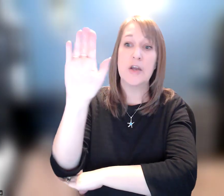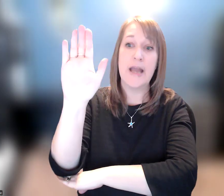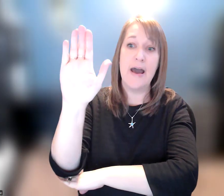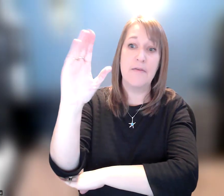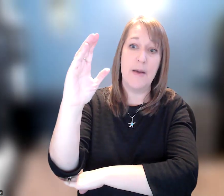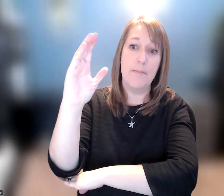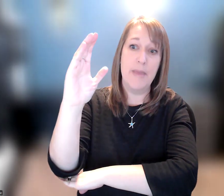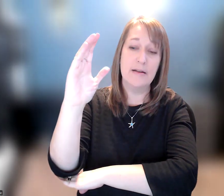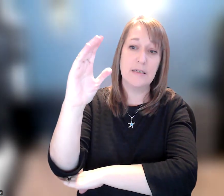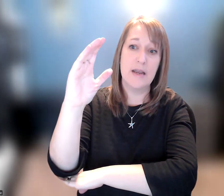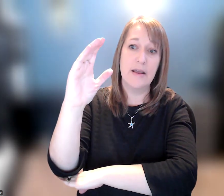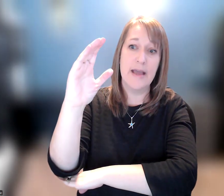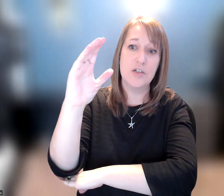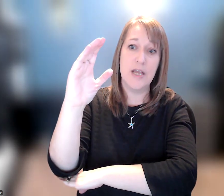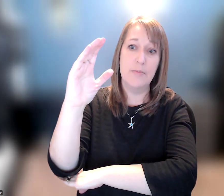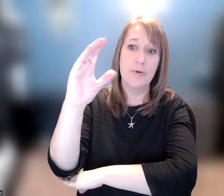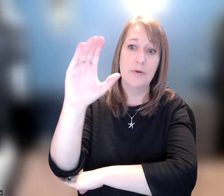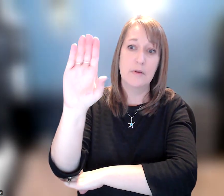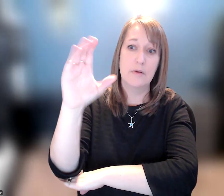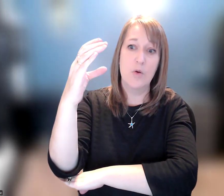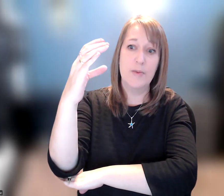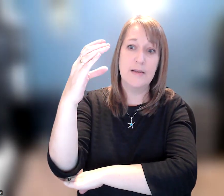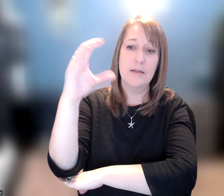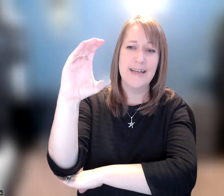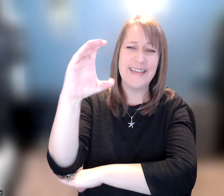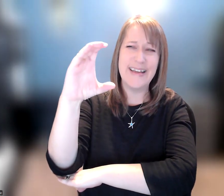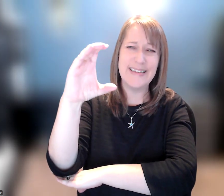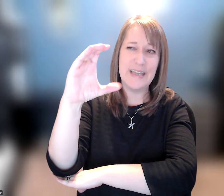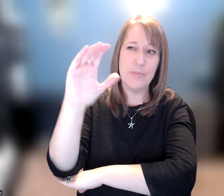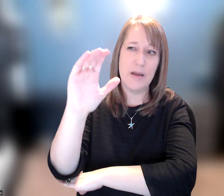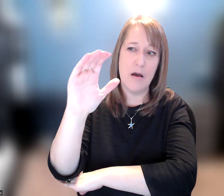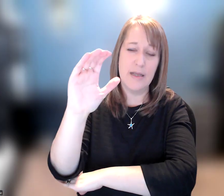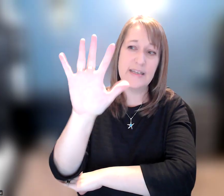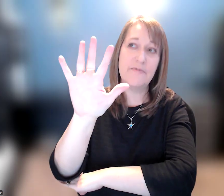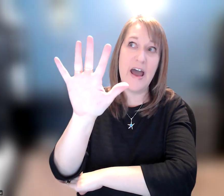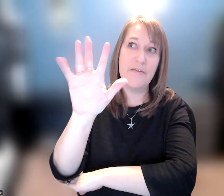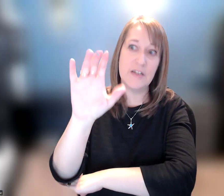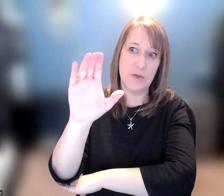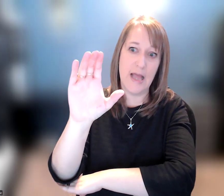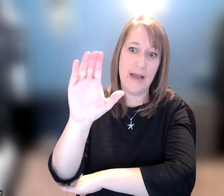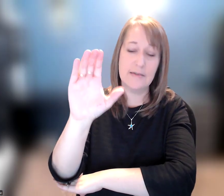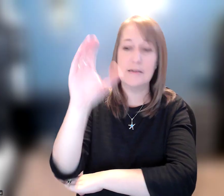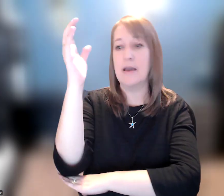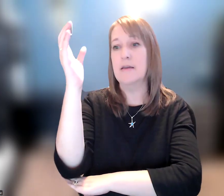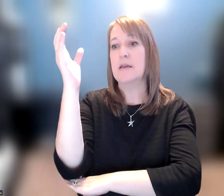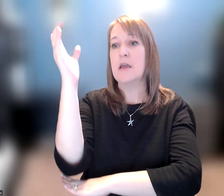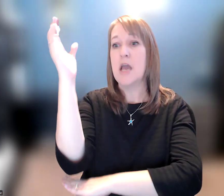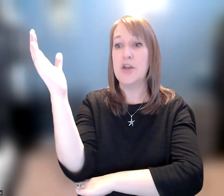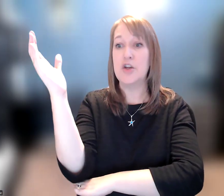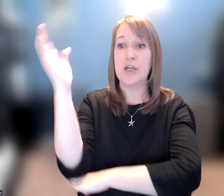going to have that bent kind of hand shape, open. It's like a C, but not. It's a five that's relaxed. Okay. And you're going